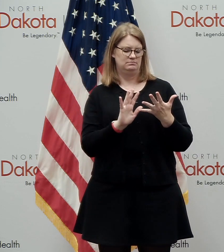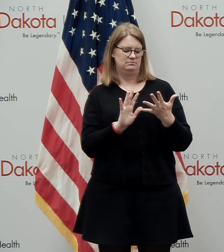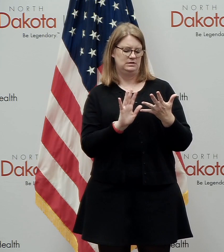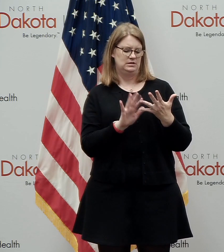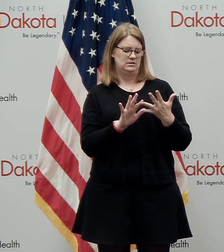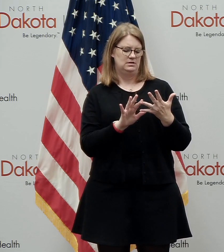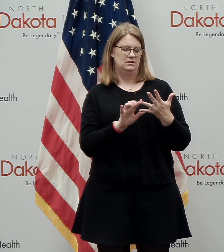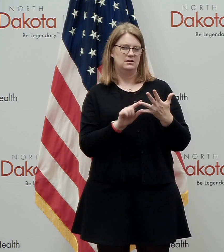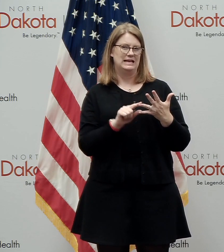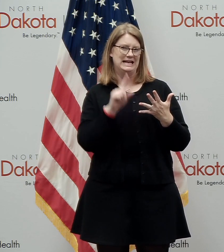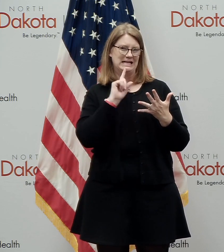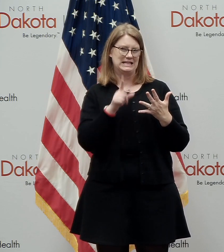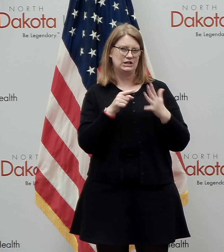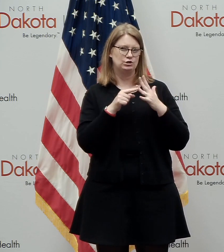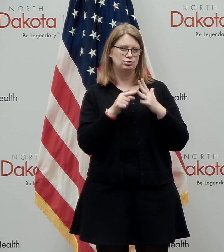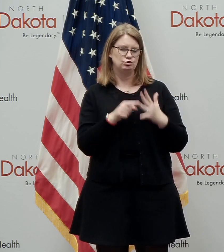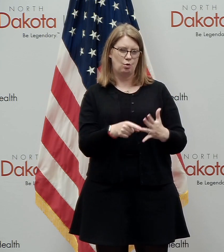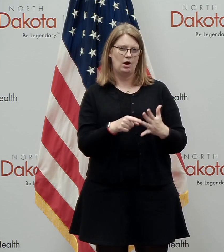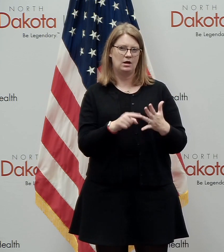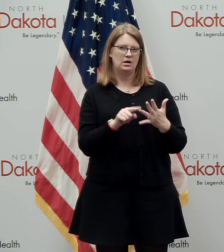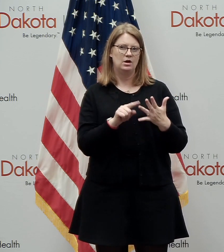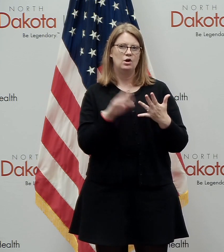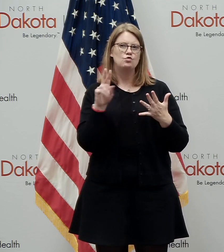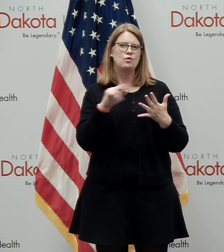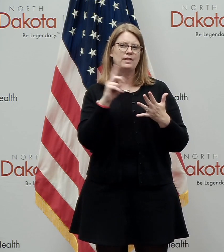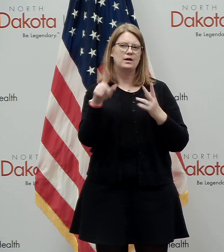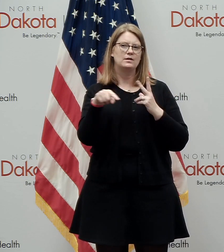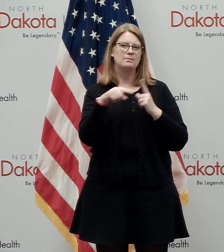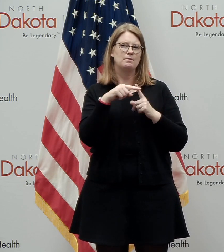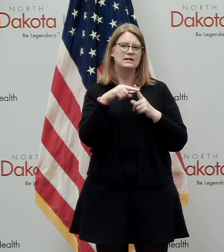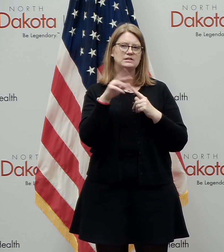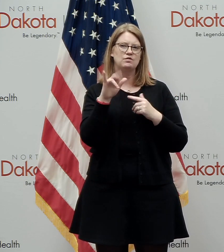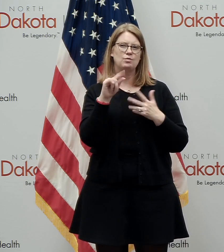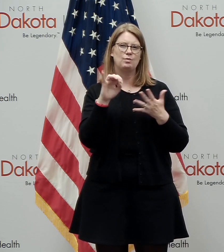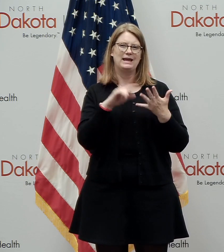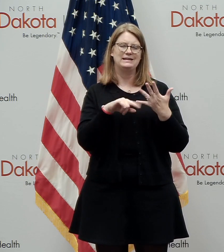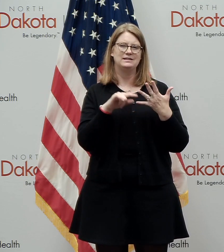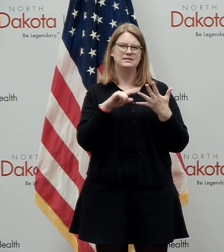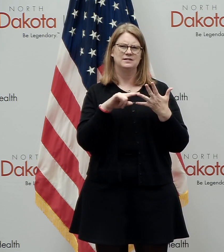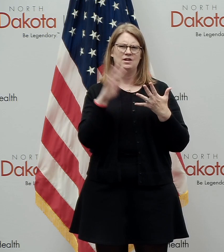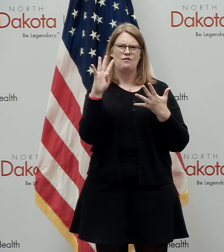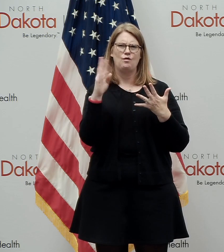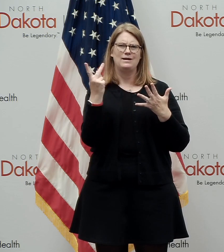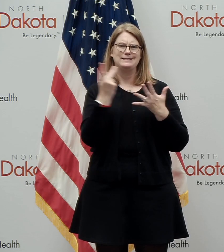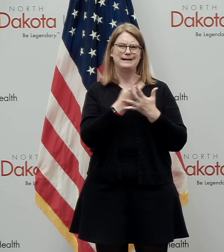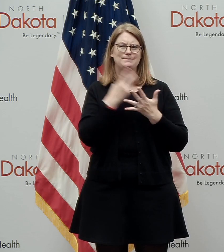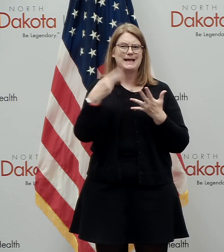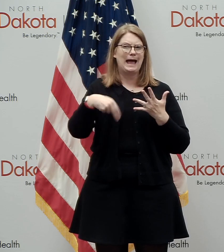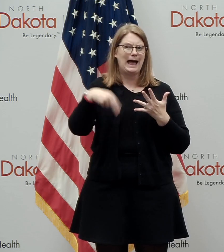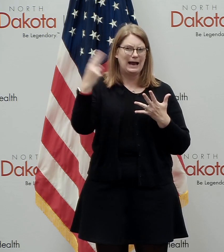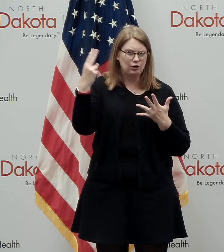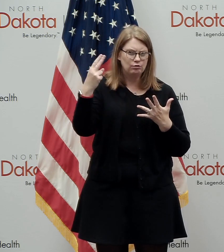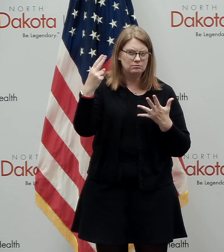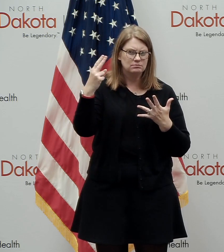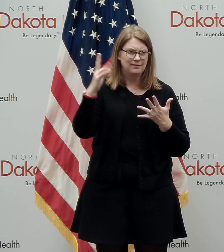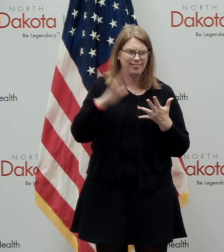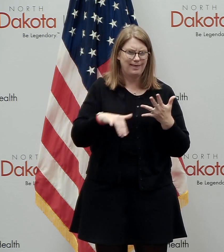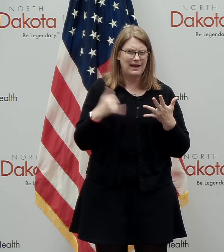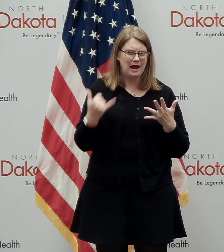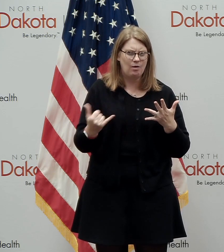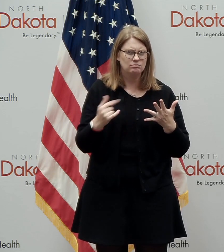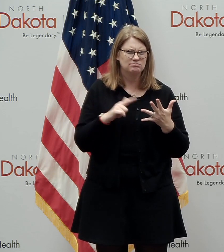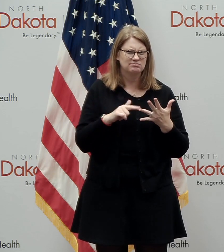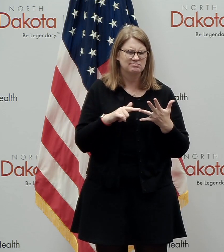right now, is actually showing North Dakota's positivity rate at almost 4 times higher than it is presently, and